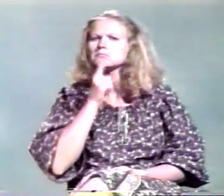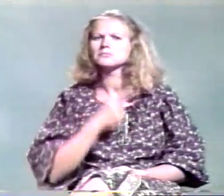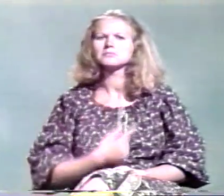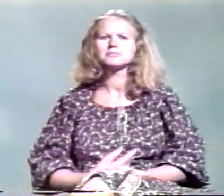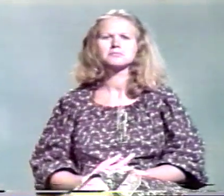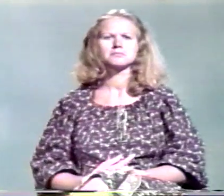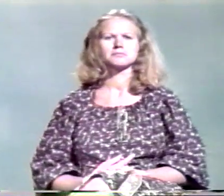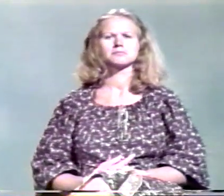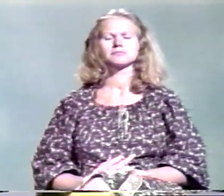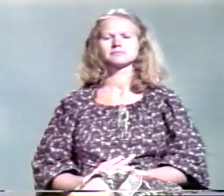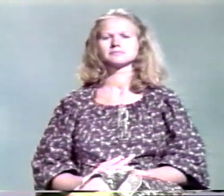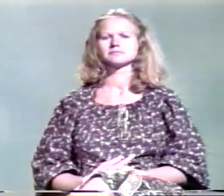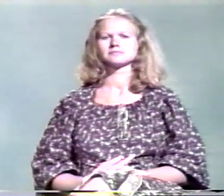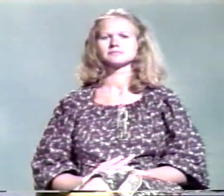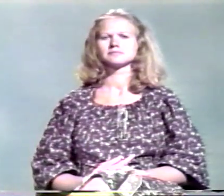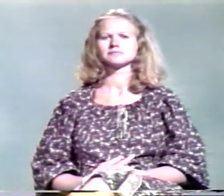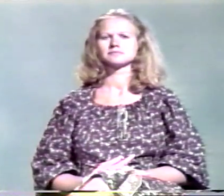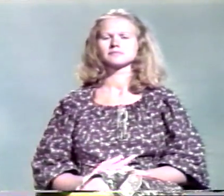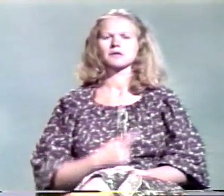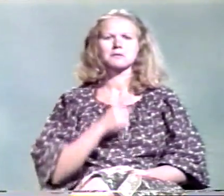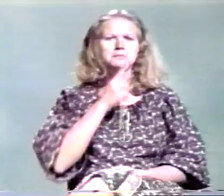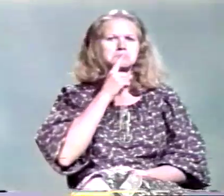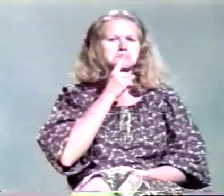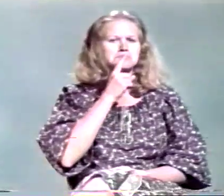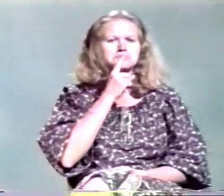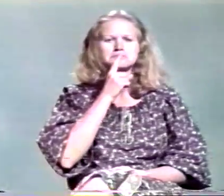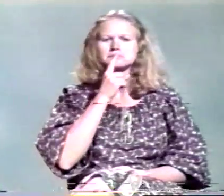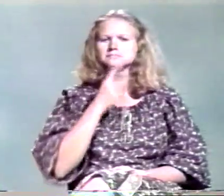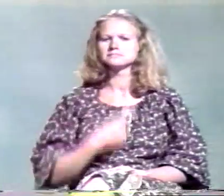To not do something that was expected.